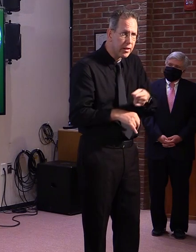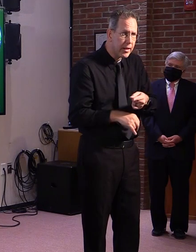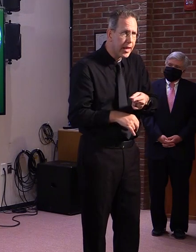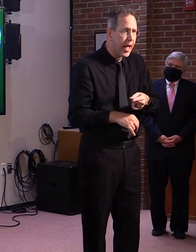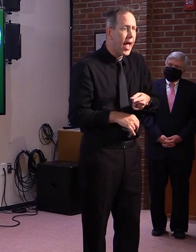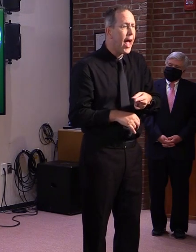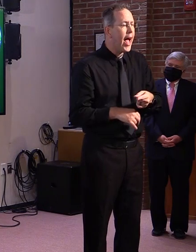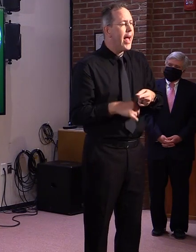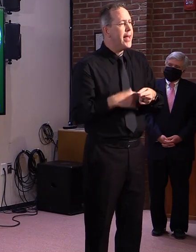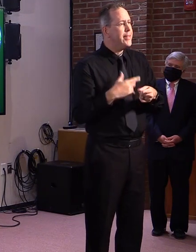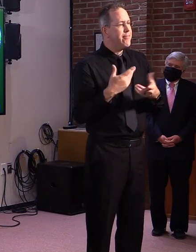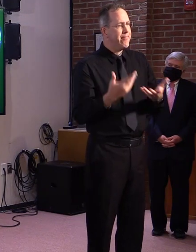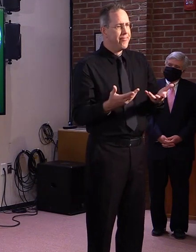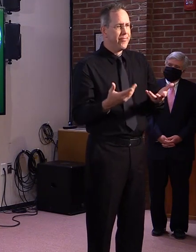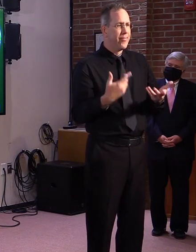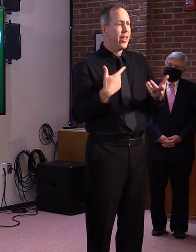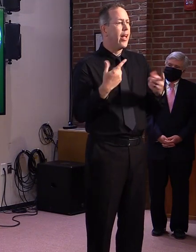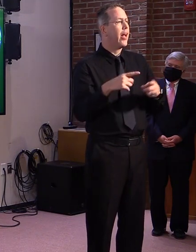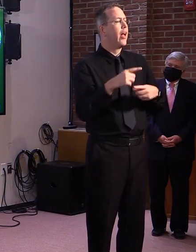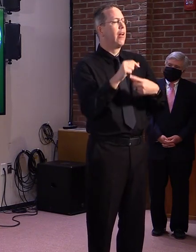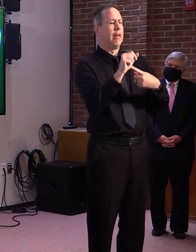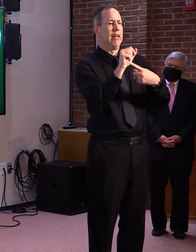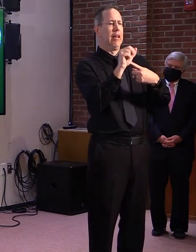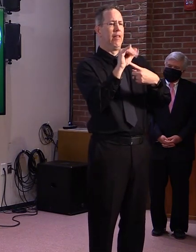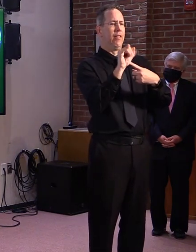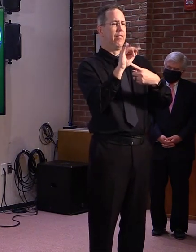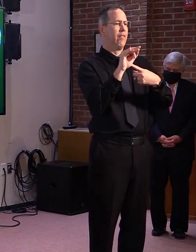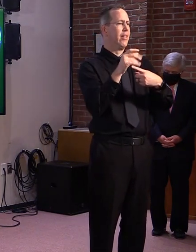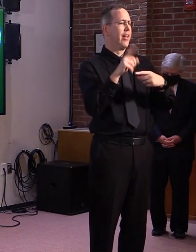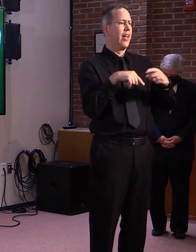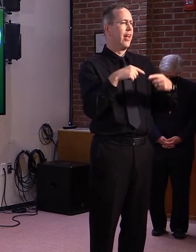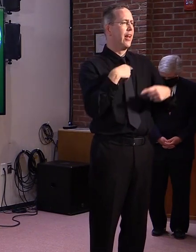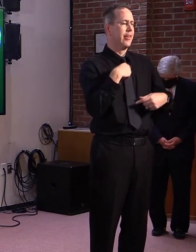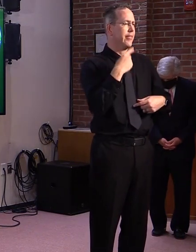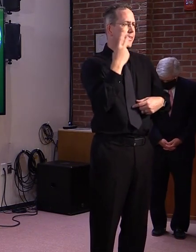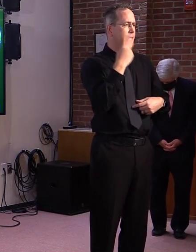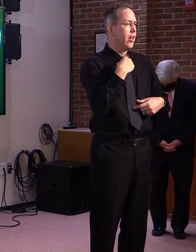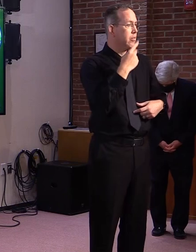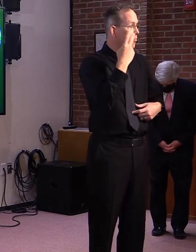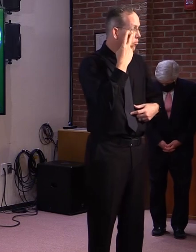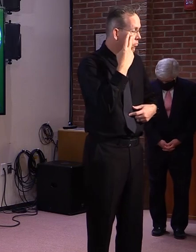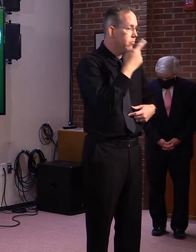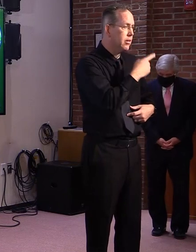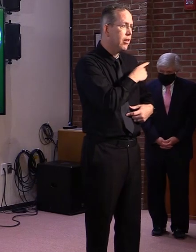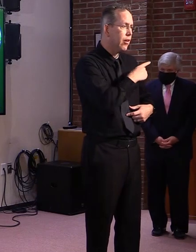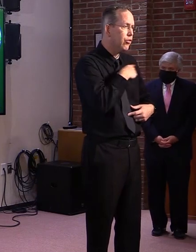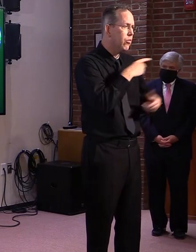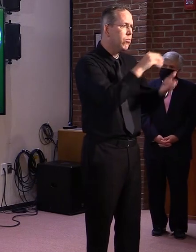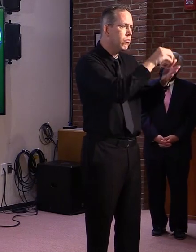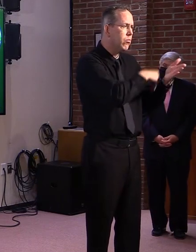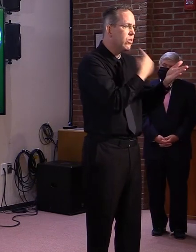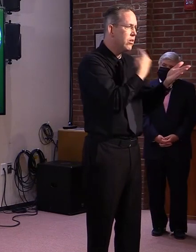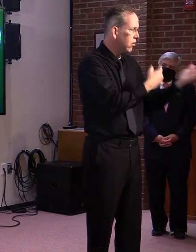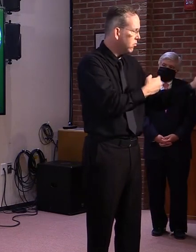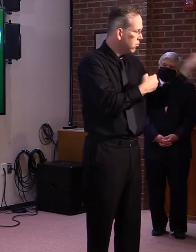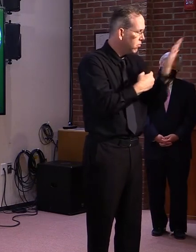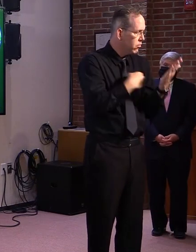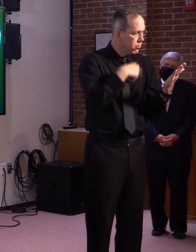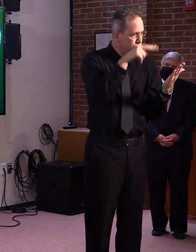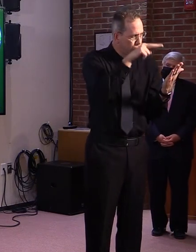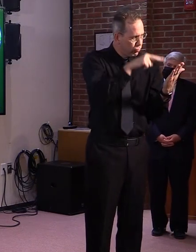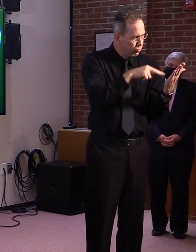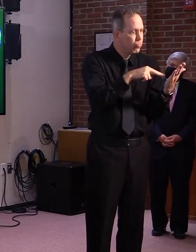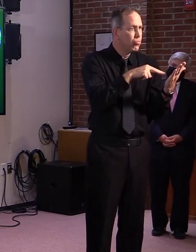I'd rather see the legislation, see what it actually says before committing one way or the other. So I would